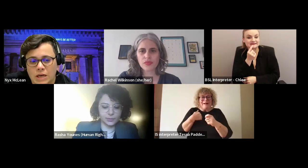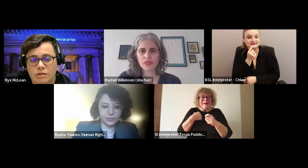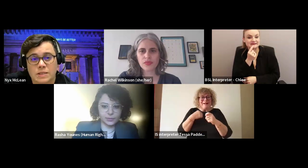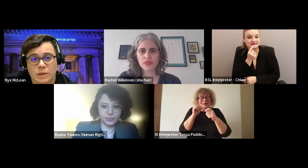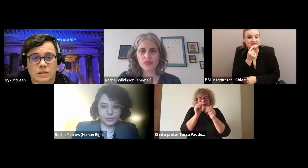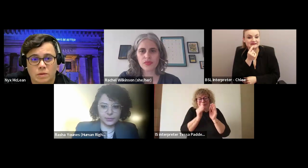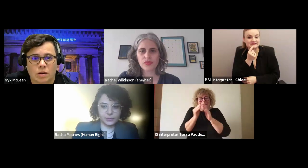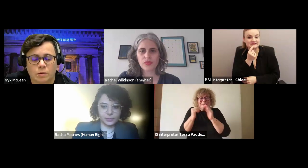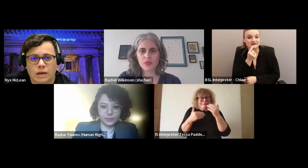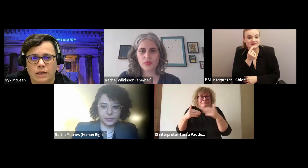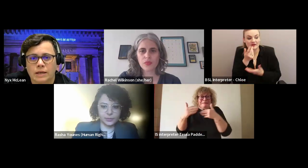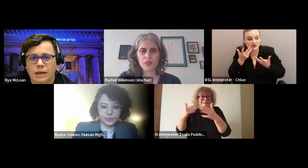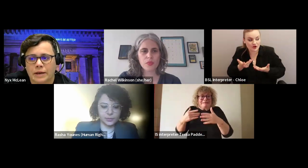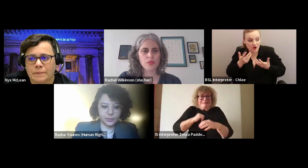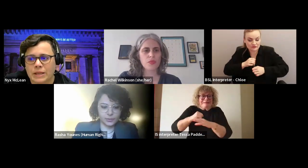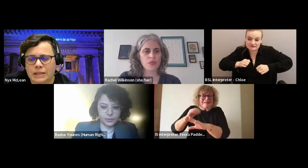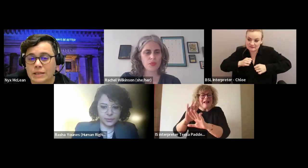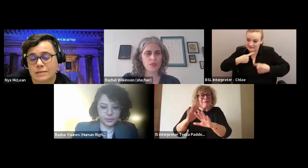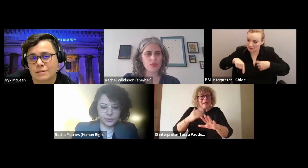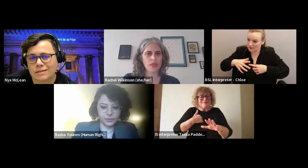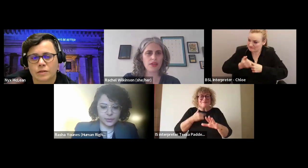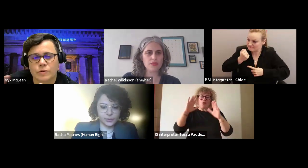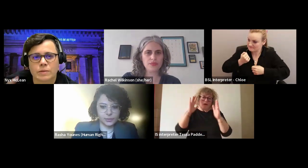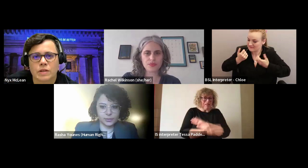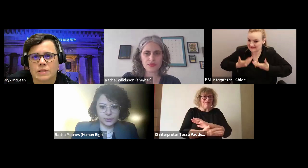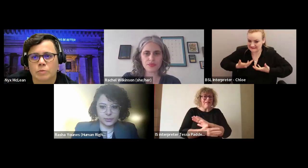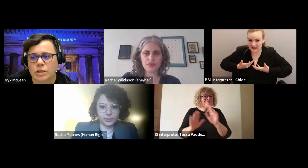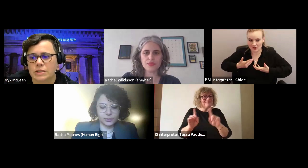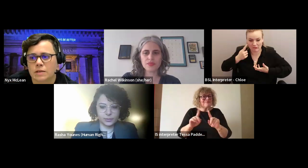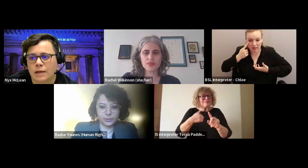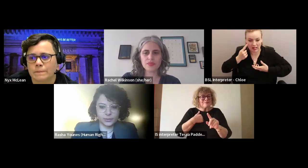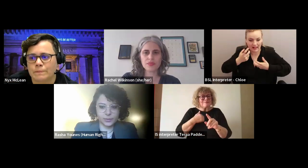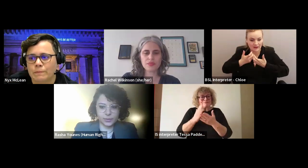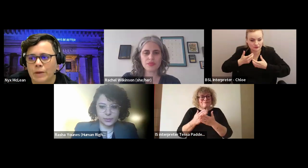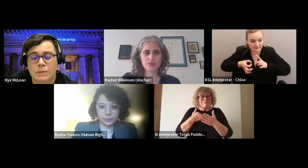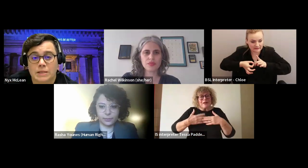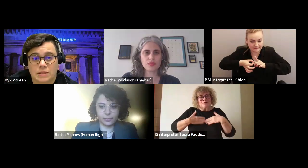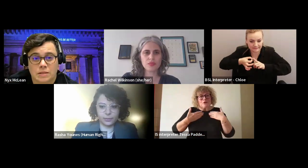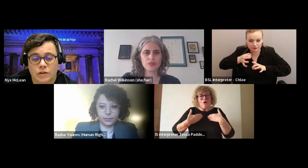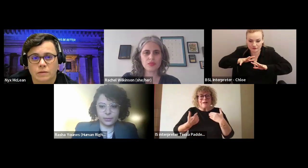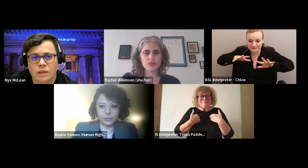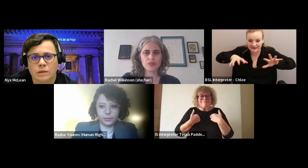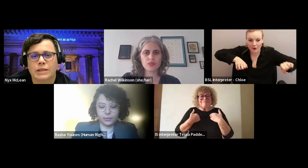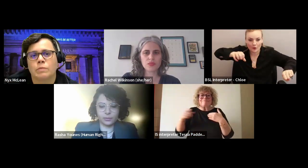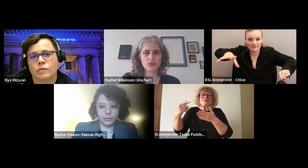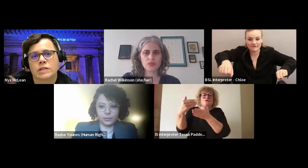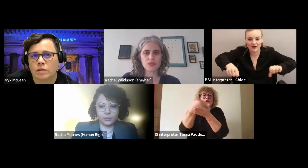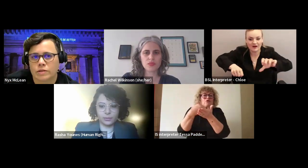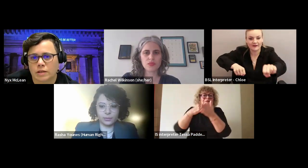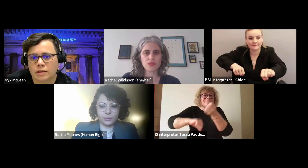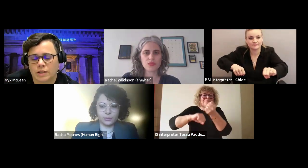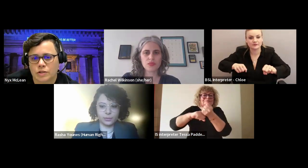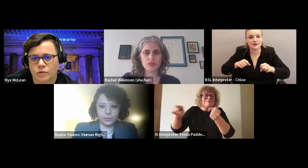the current space we occupy, and that these, some of these projects may be destined to fail, but they move